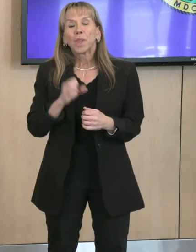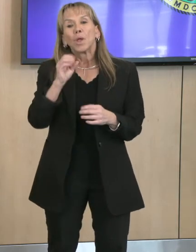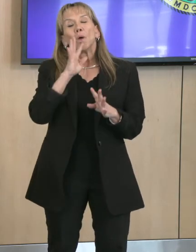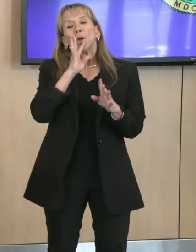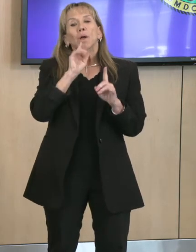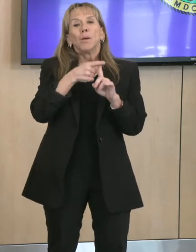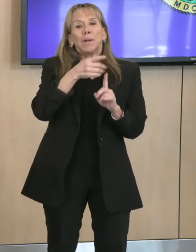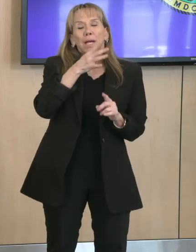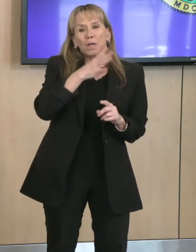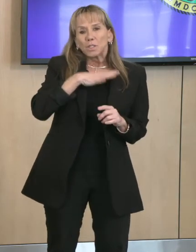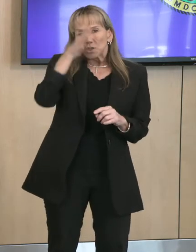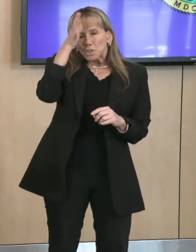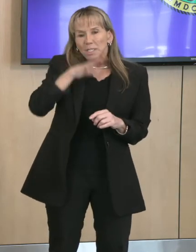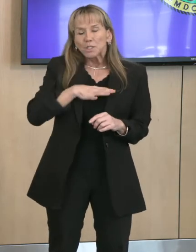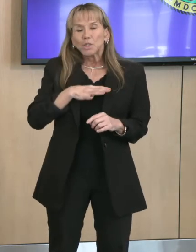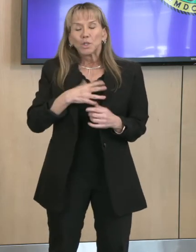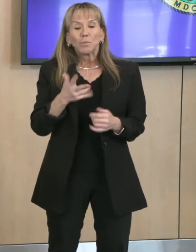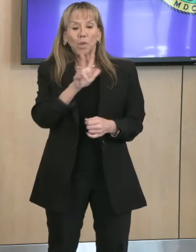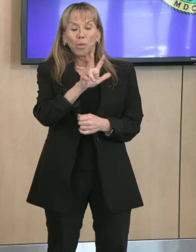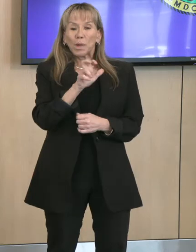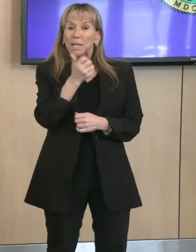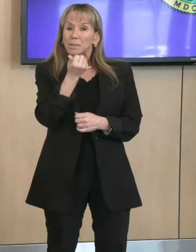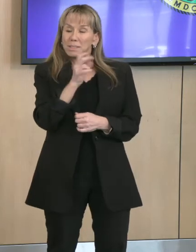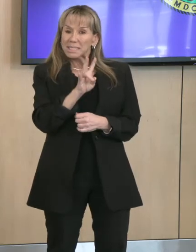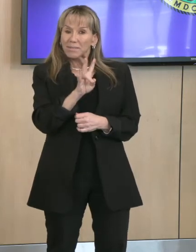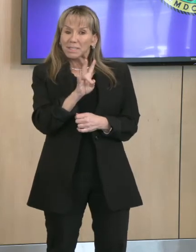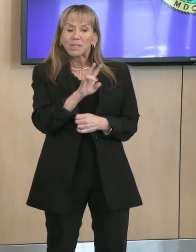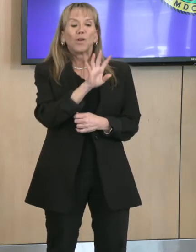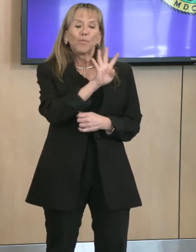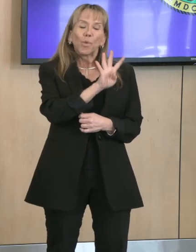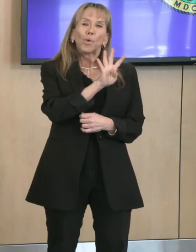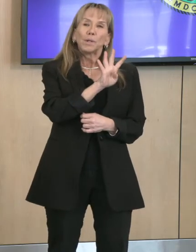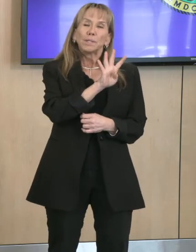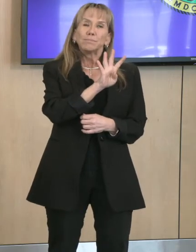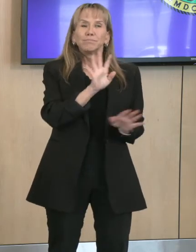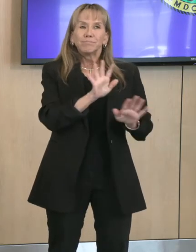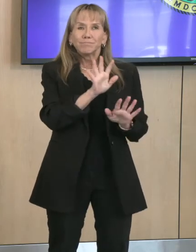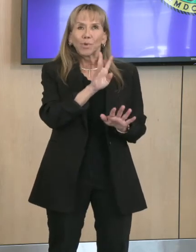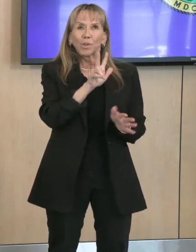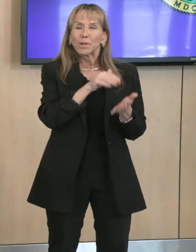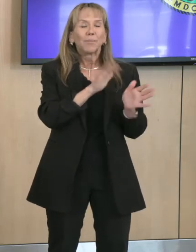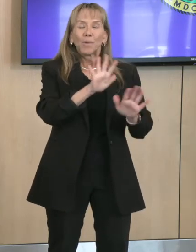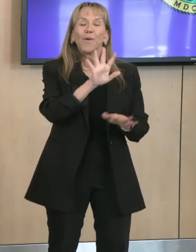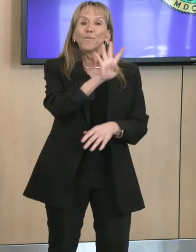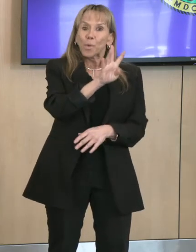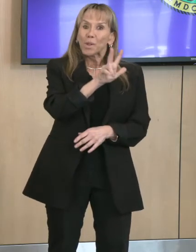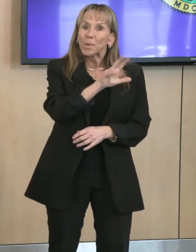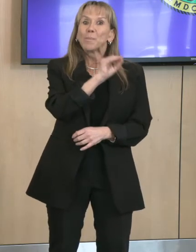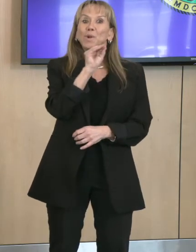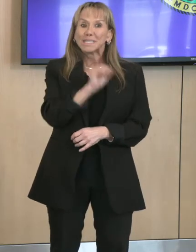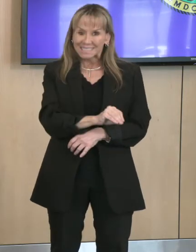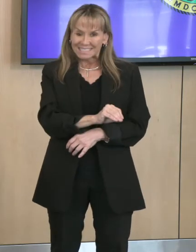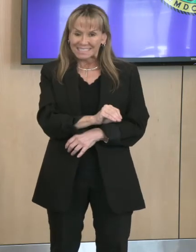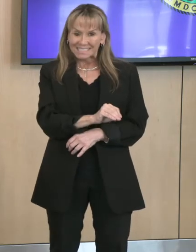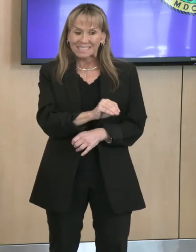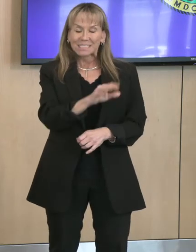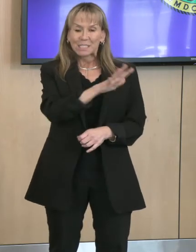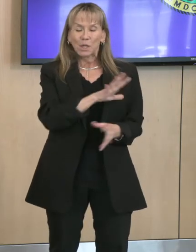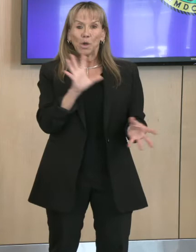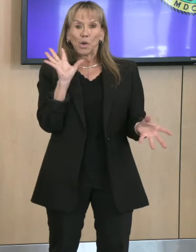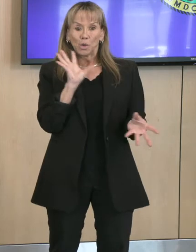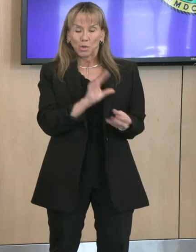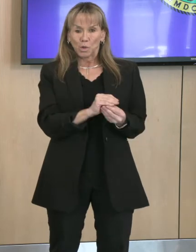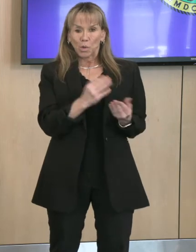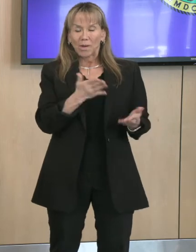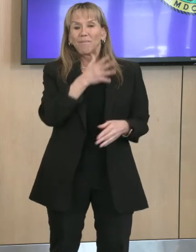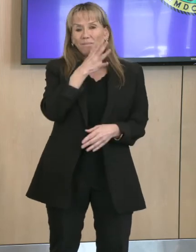gender, 317 or 43,000, or 43% of our total cases